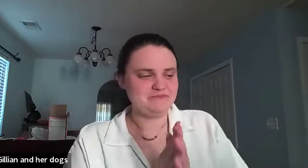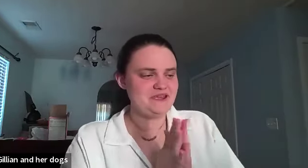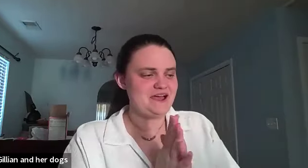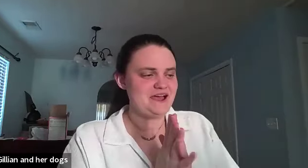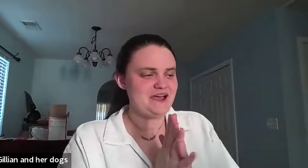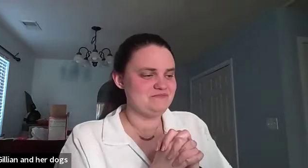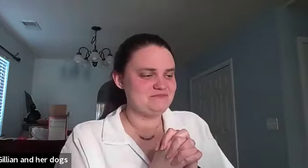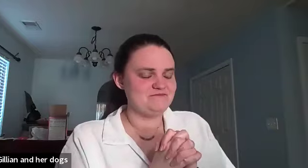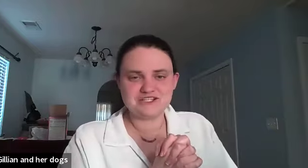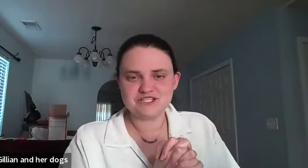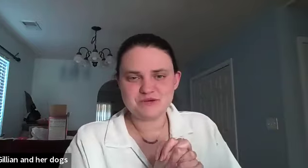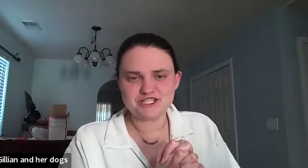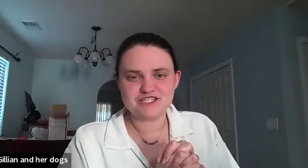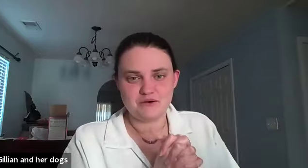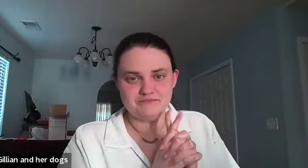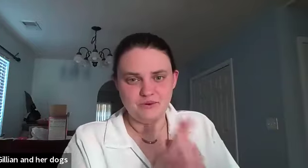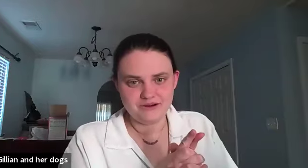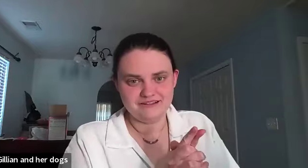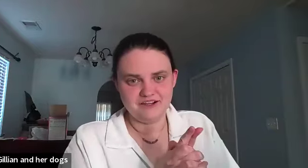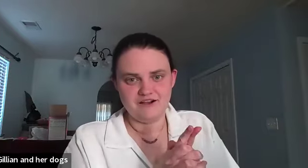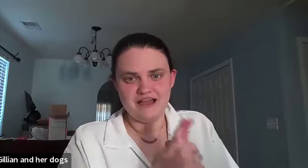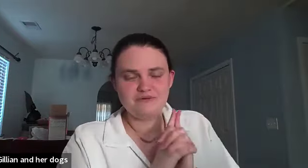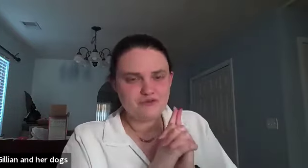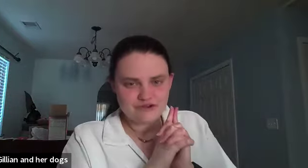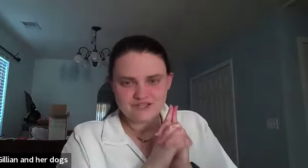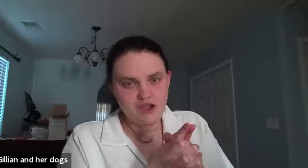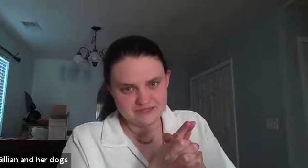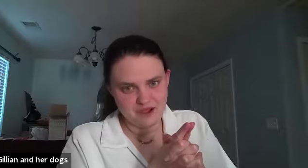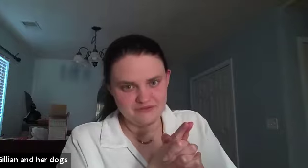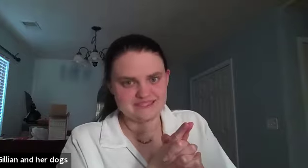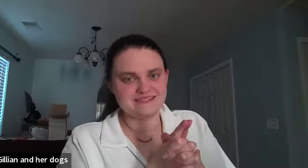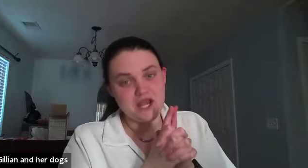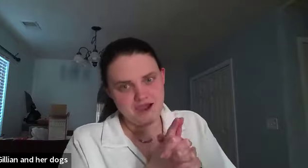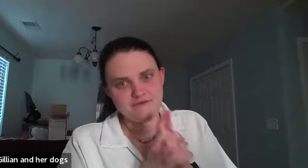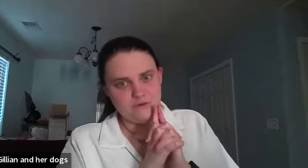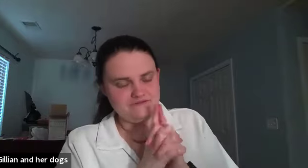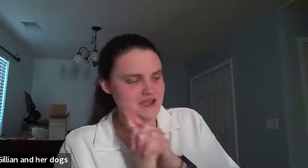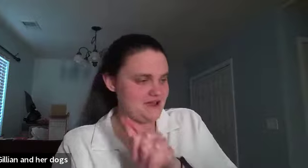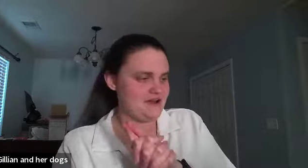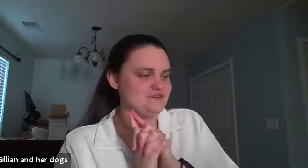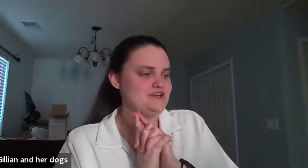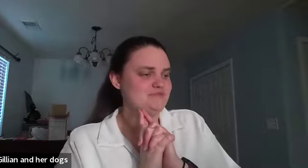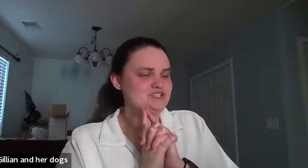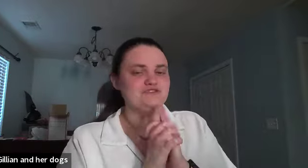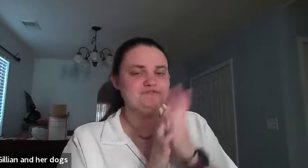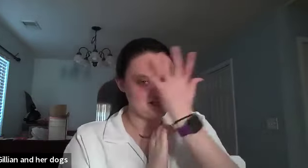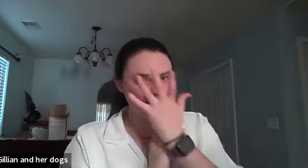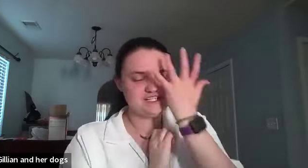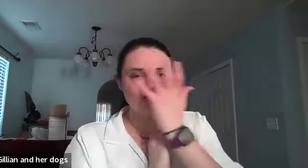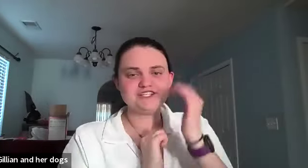it. Facial expressions are important, y'all. I don't know if I've talked about this enough or if I have, but your facial